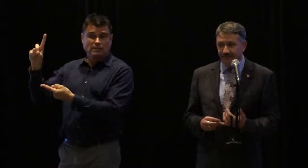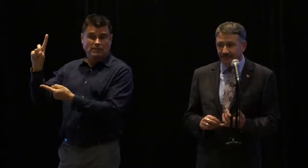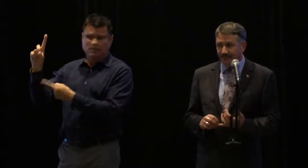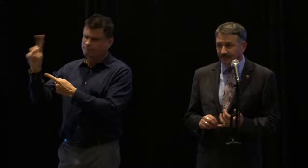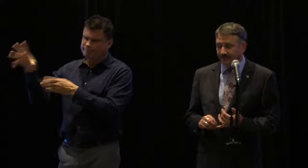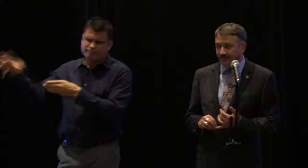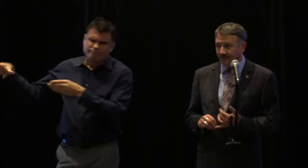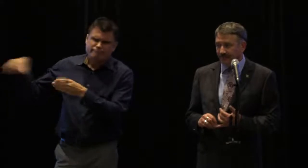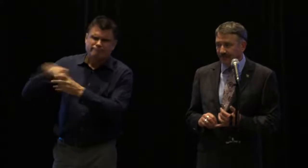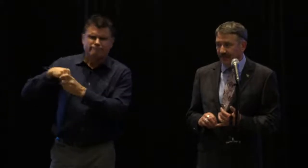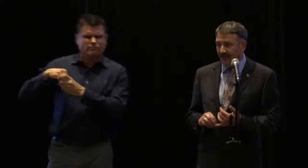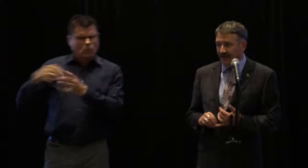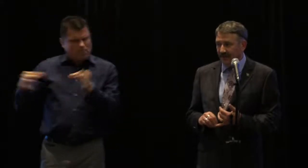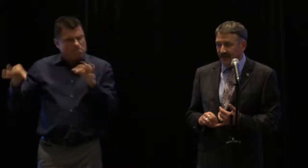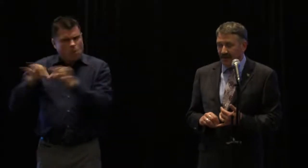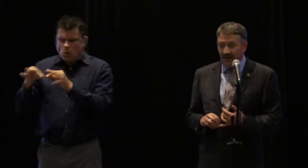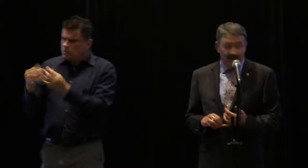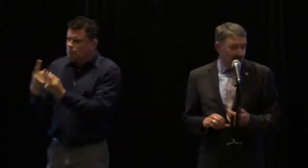legislation.